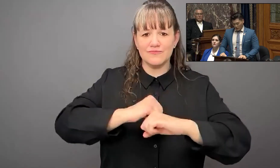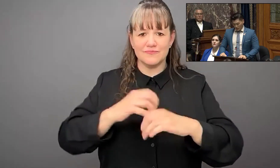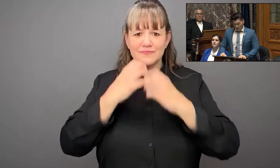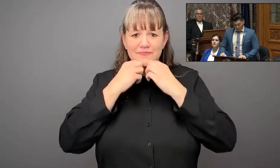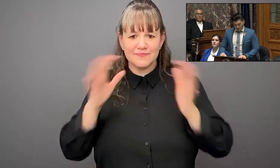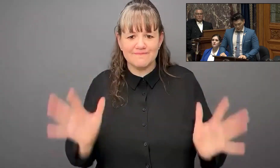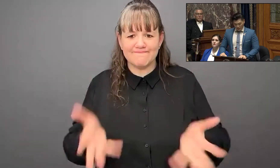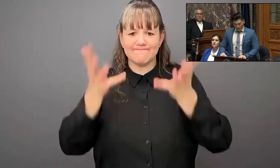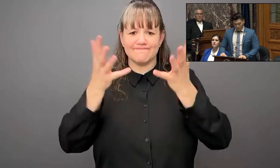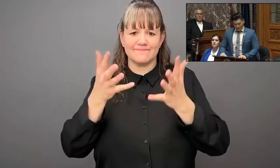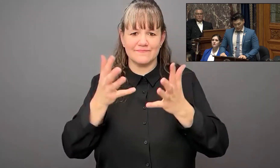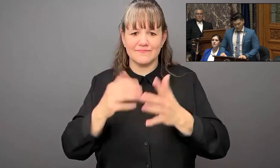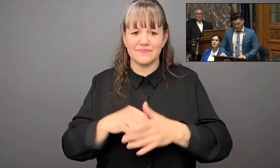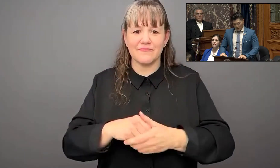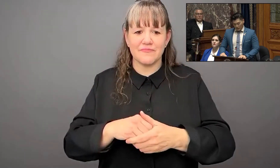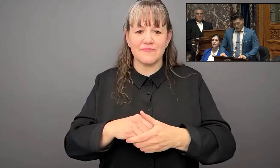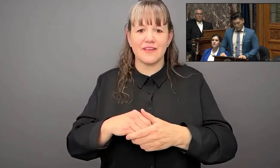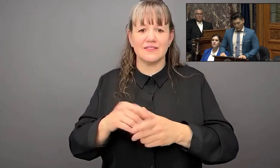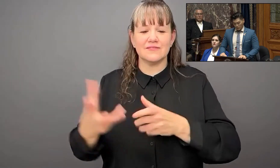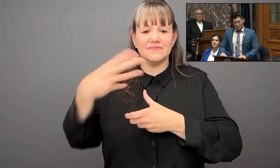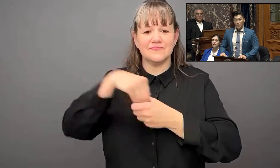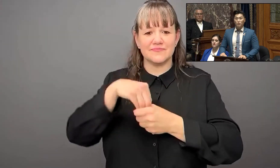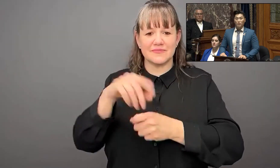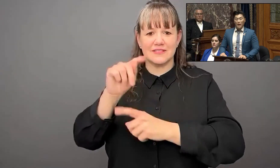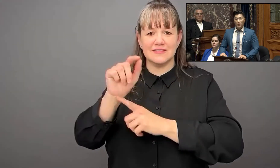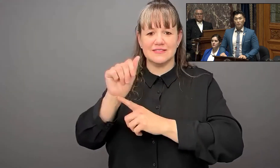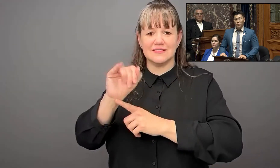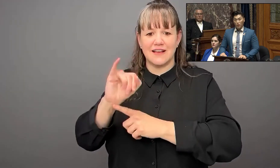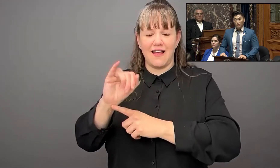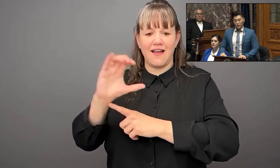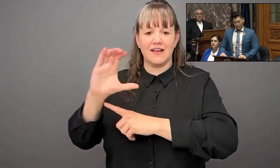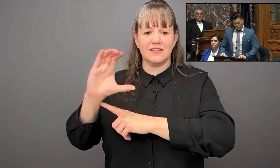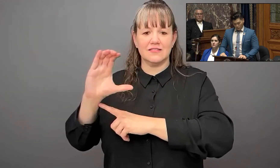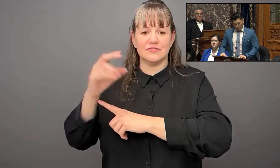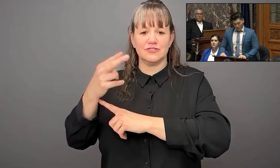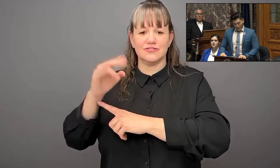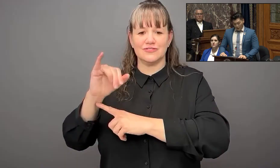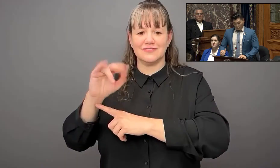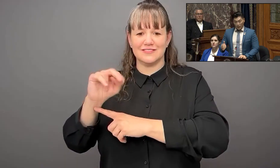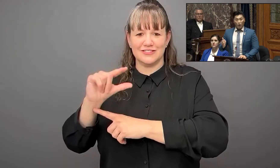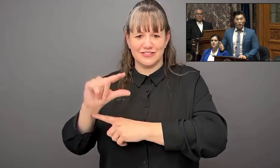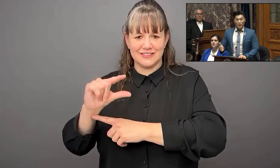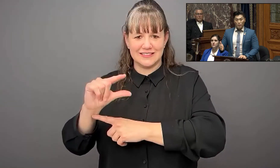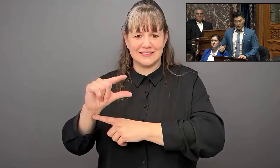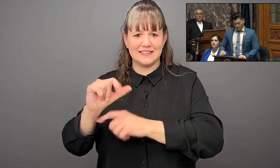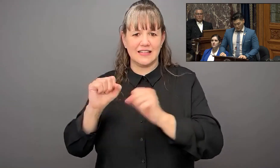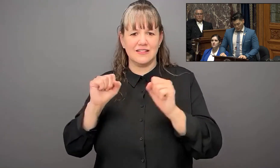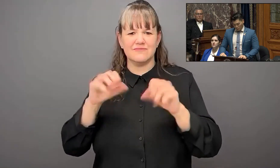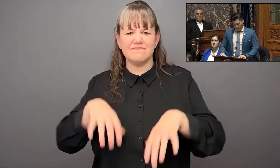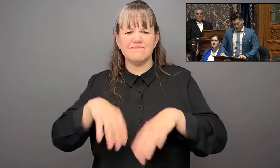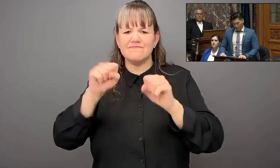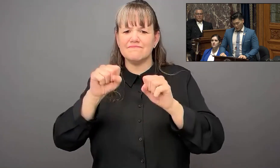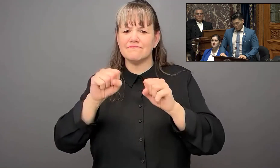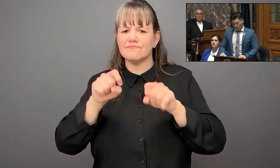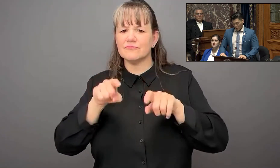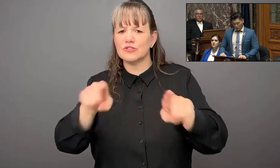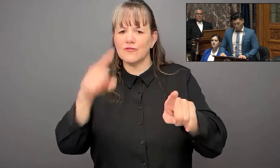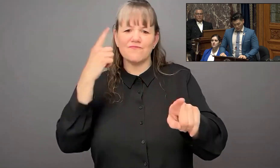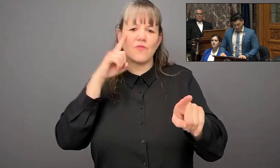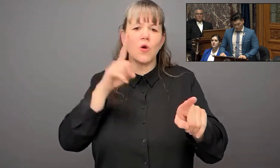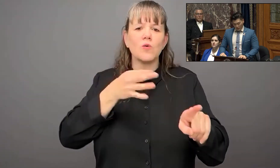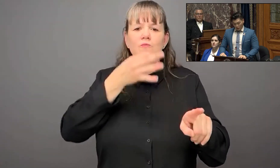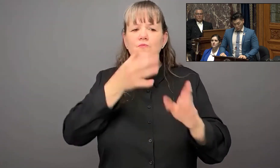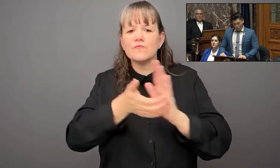Chi exercise led by esteemed TCM masters and renowned scholars. I invite all members of this House and the public